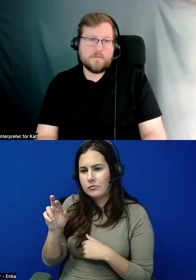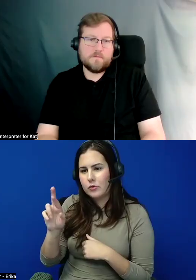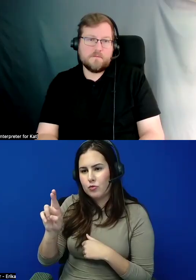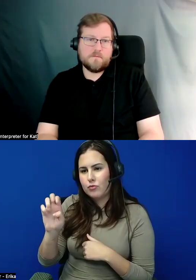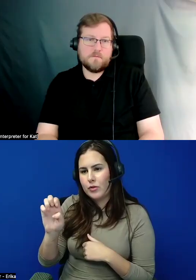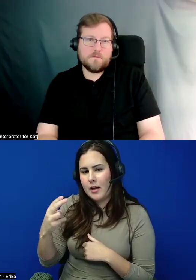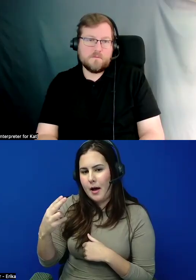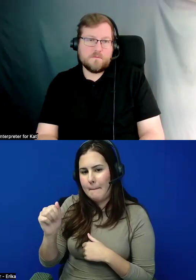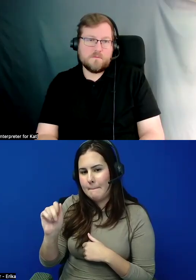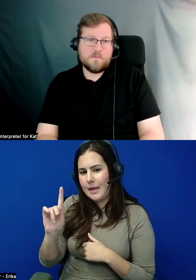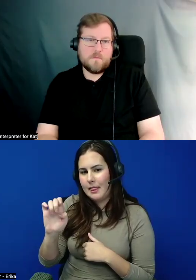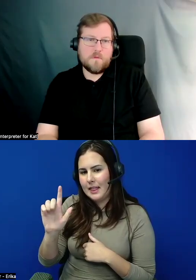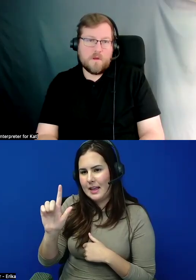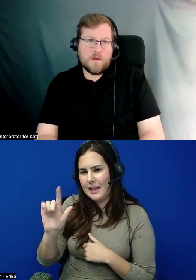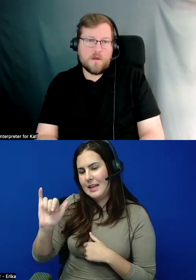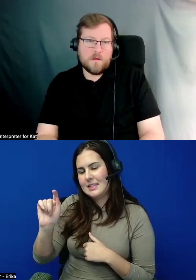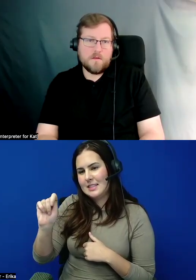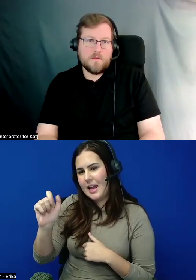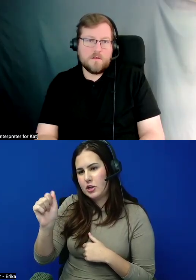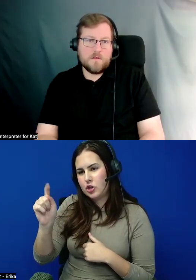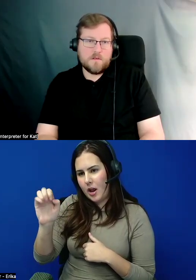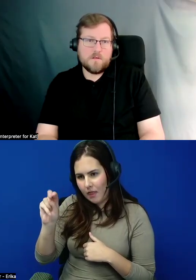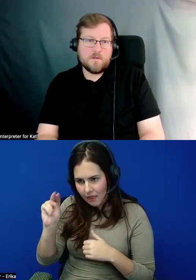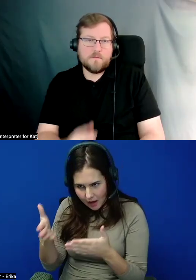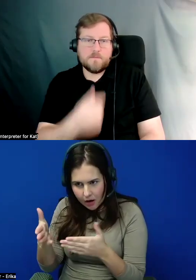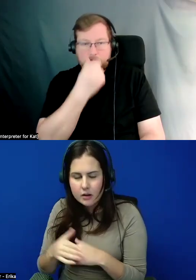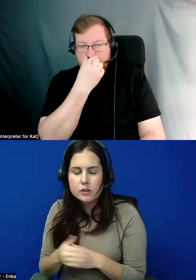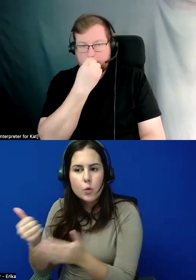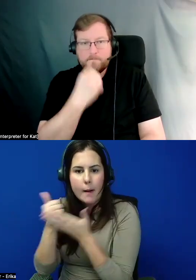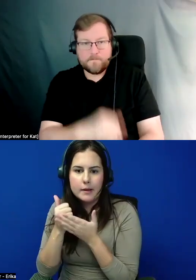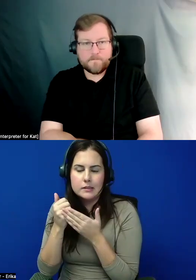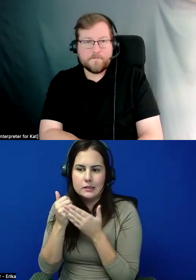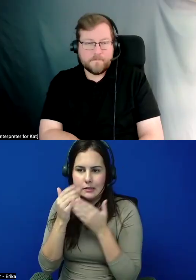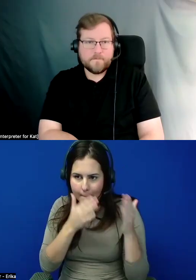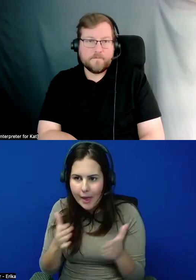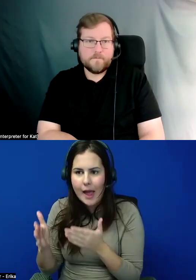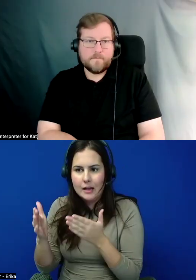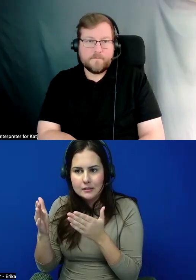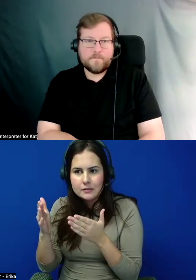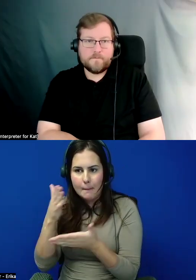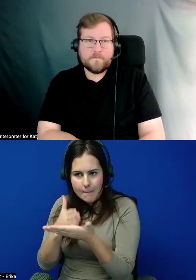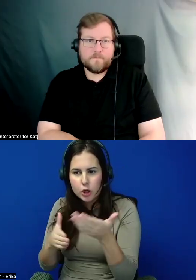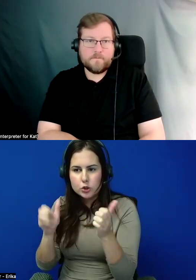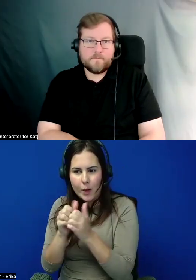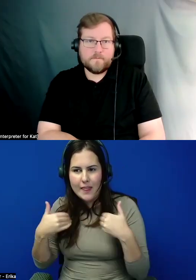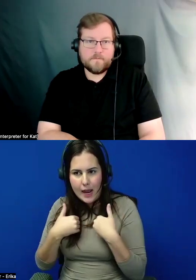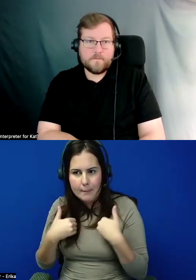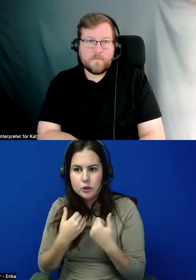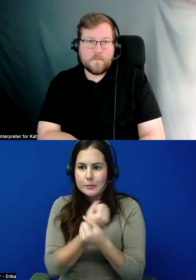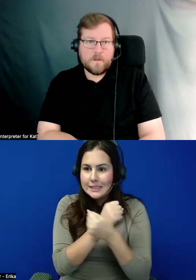local experts, and we would have them on set to help us plan the scenes with the animals safely,